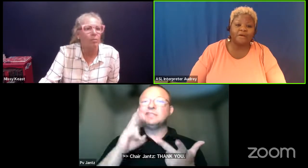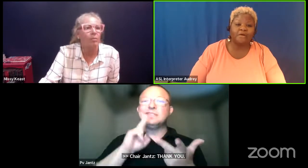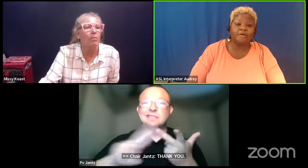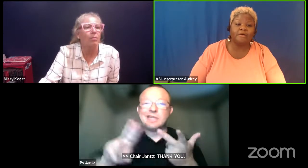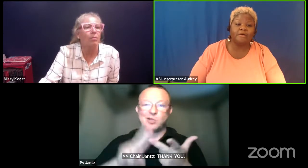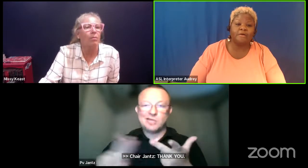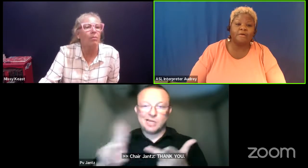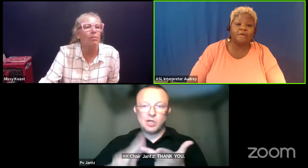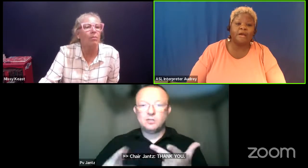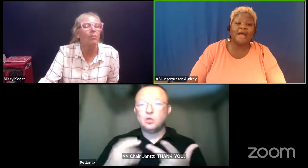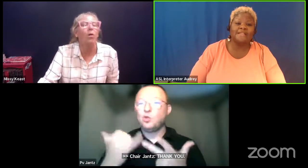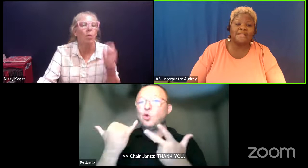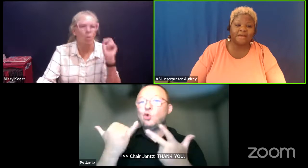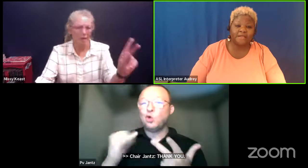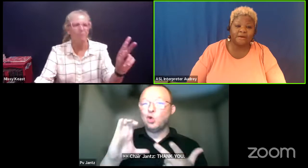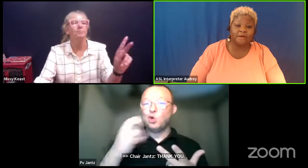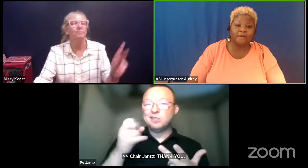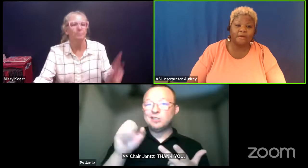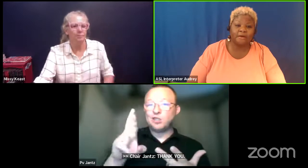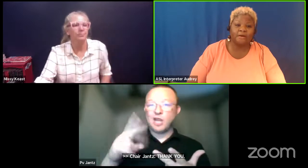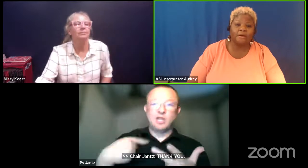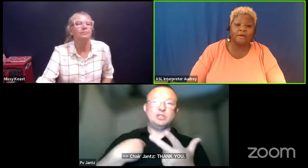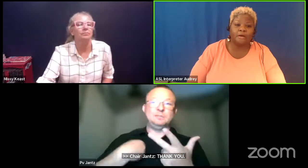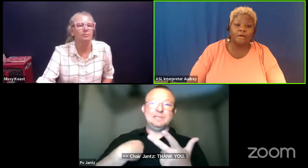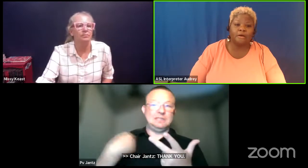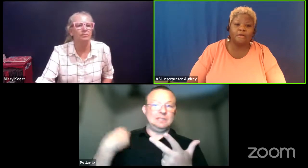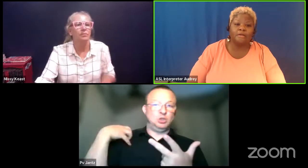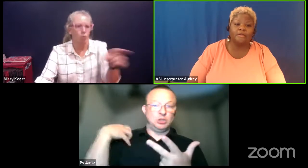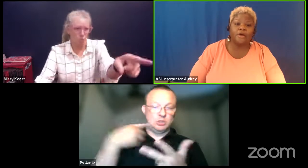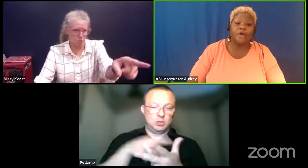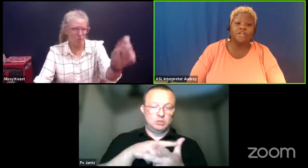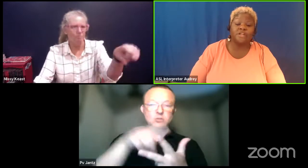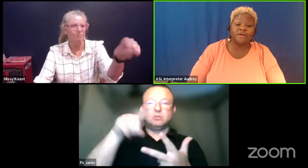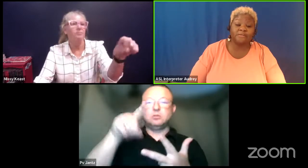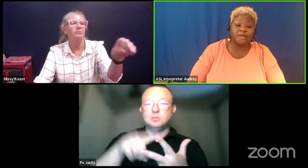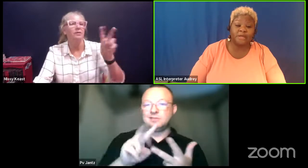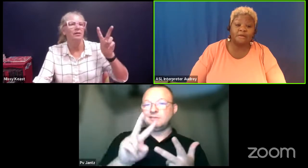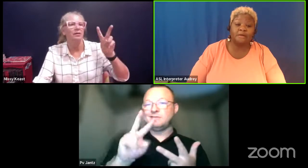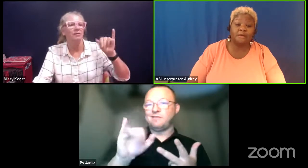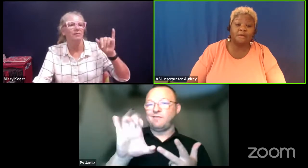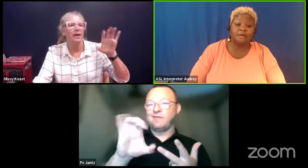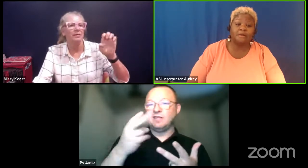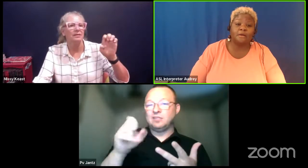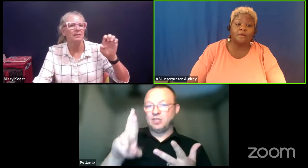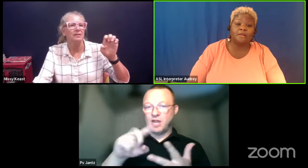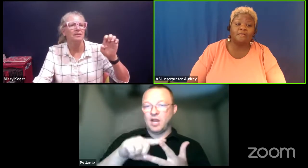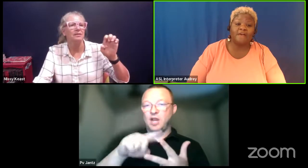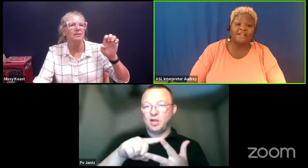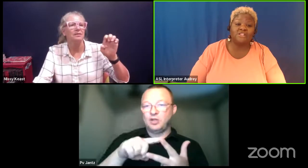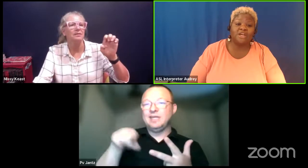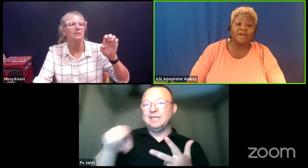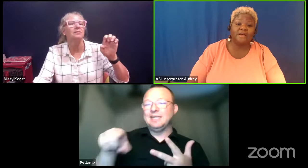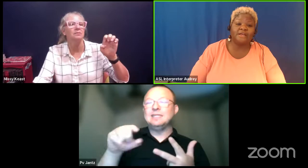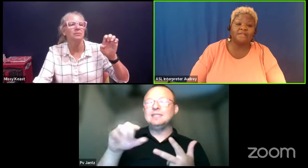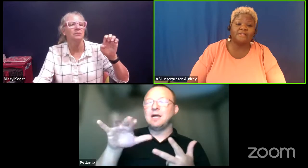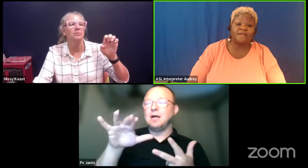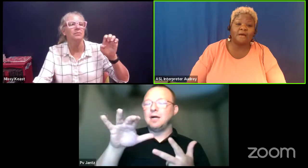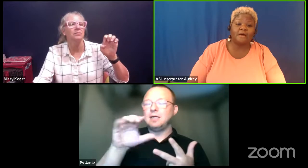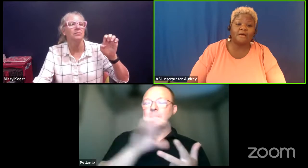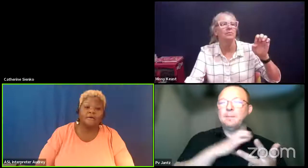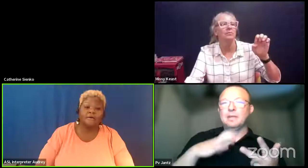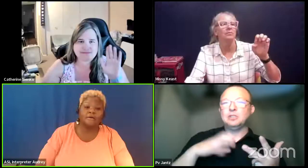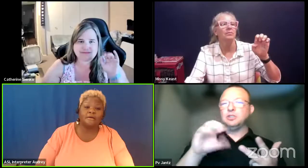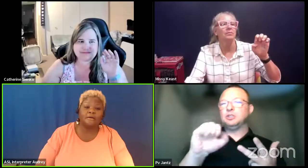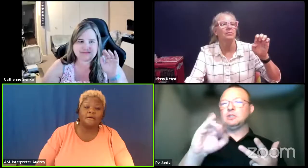vice chair, and secretary. The current chair is me. The vice chair is